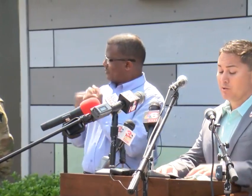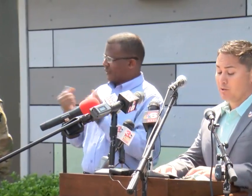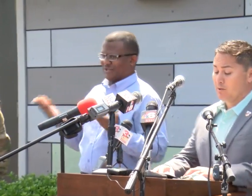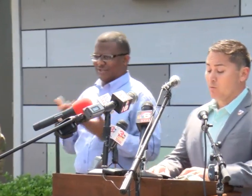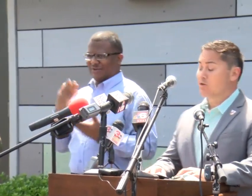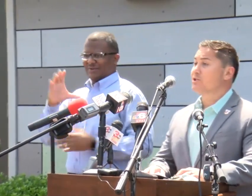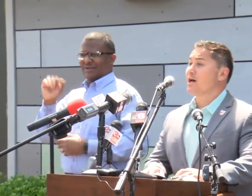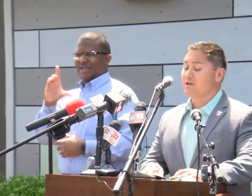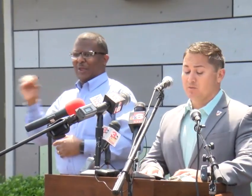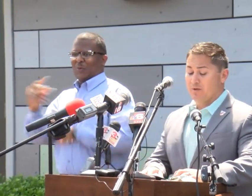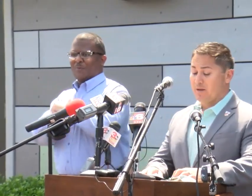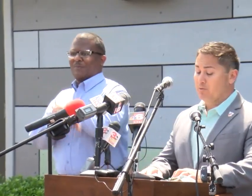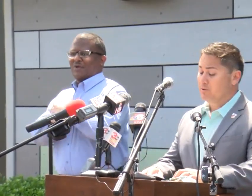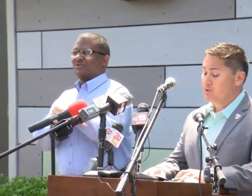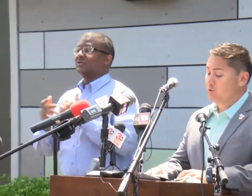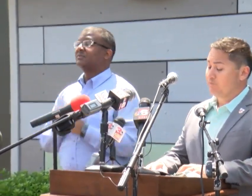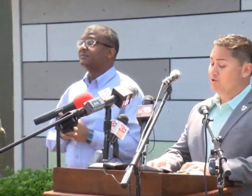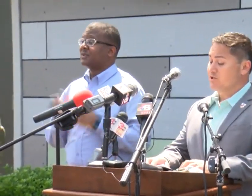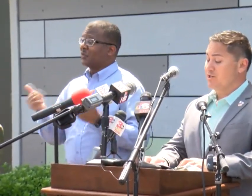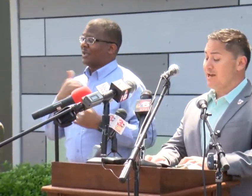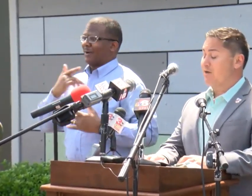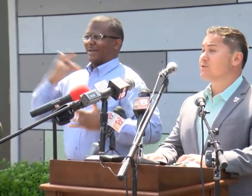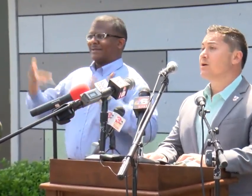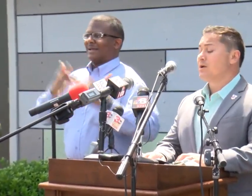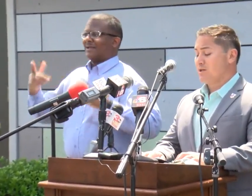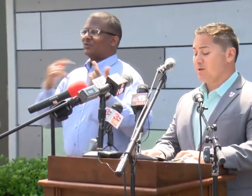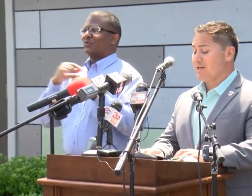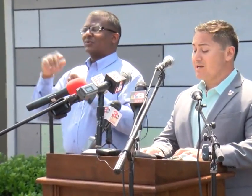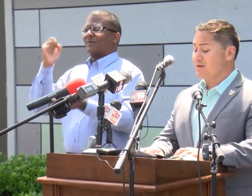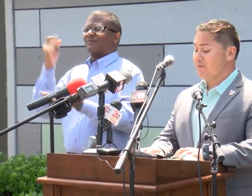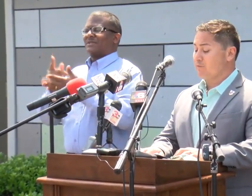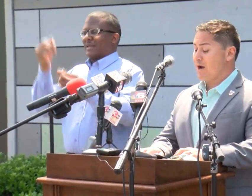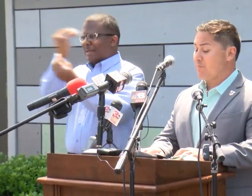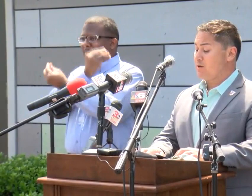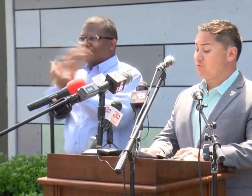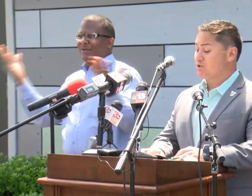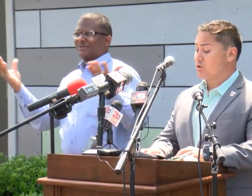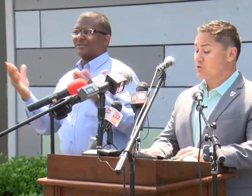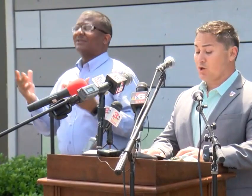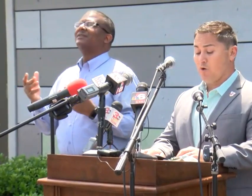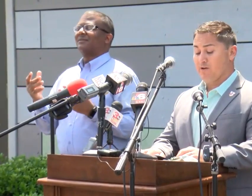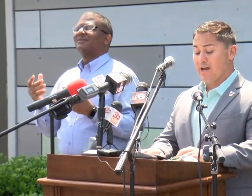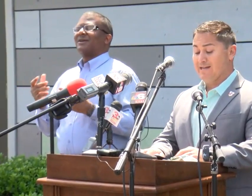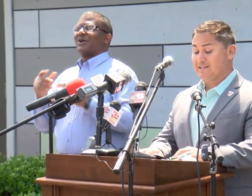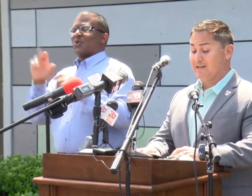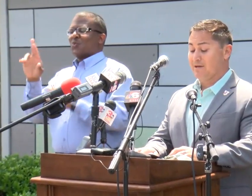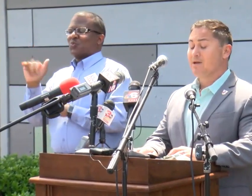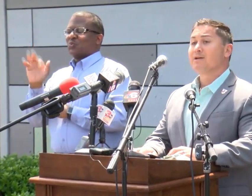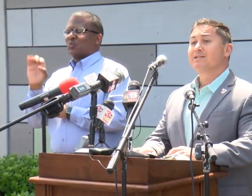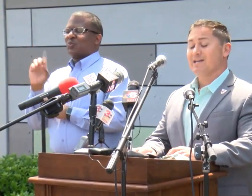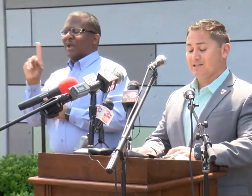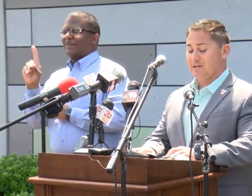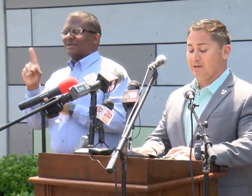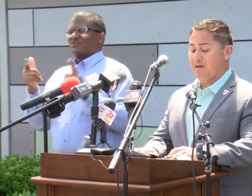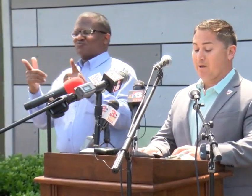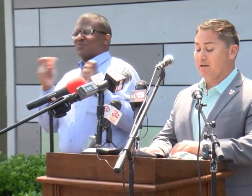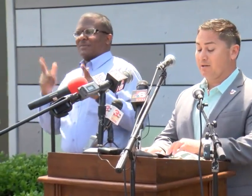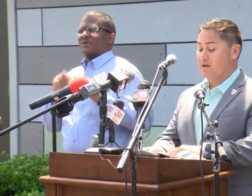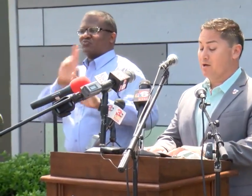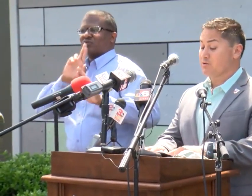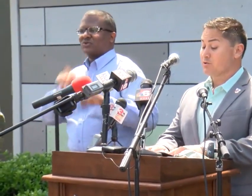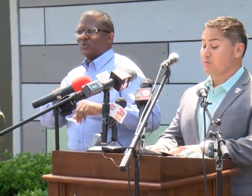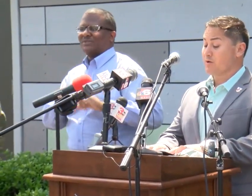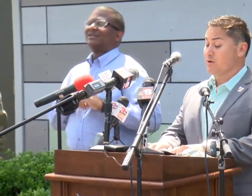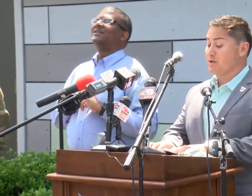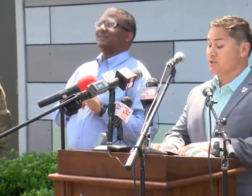Parish. We're excited to be able to officially announce the beginning of rapid results COVID-19 testing in